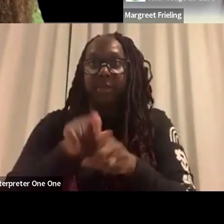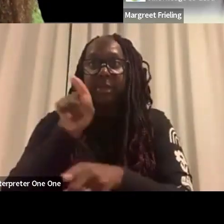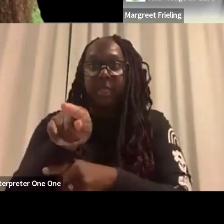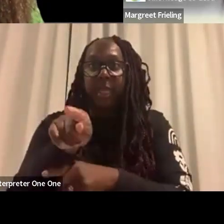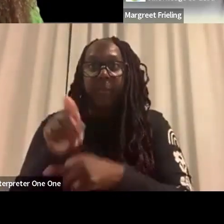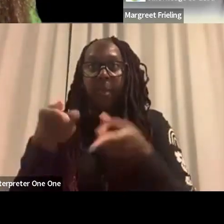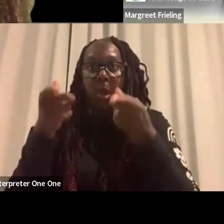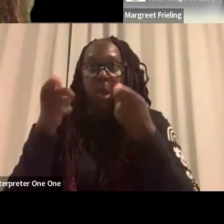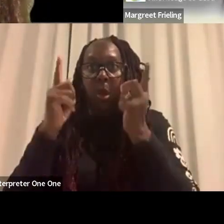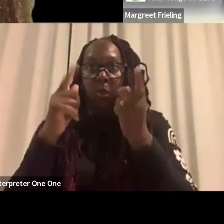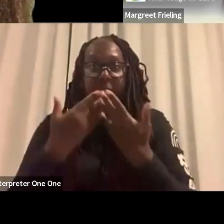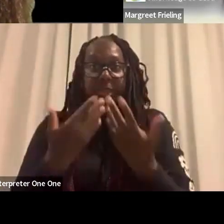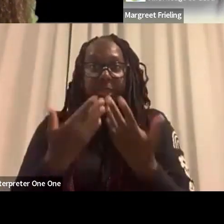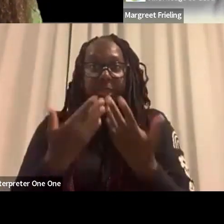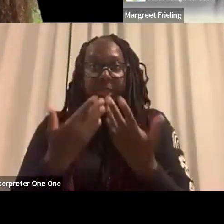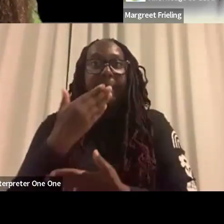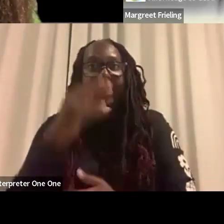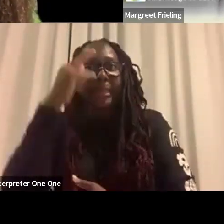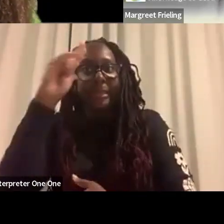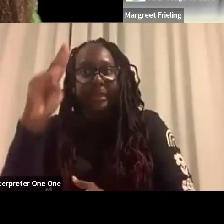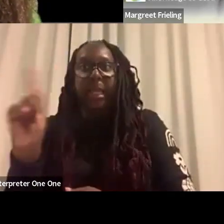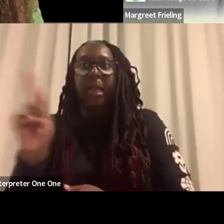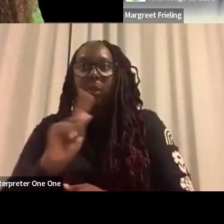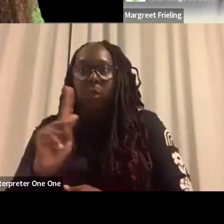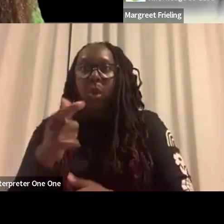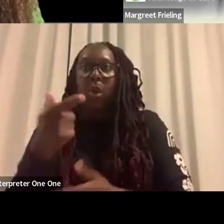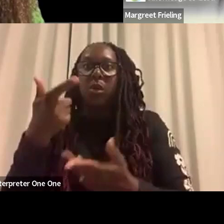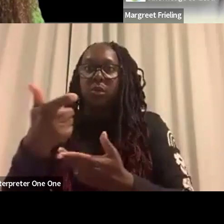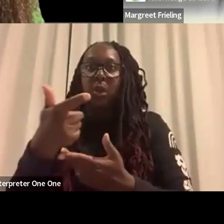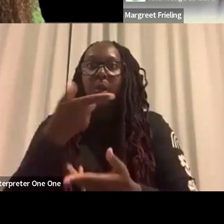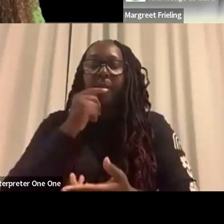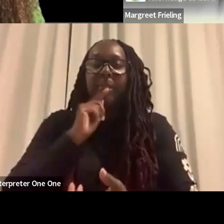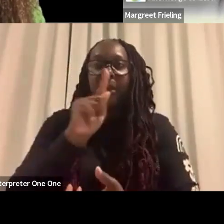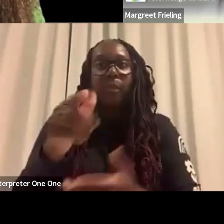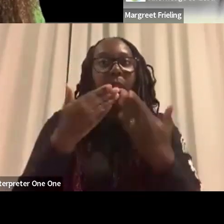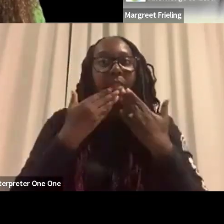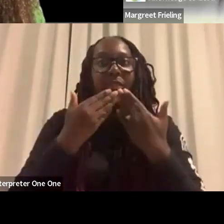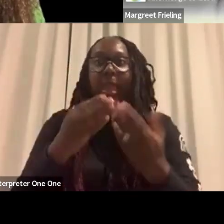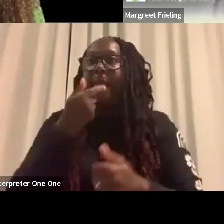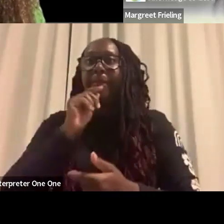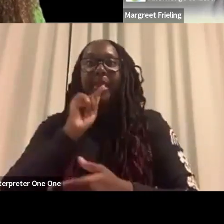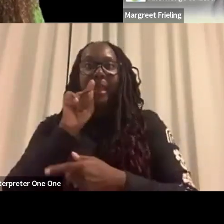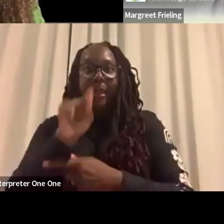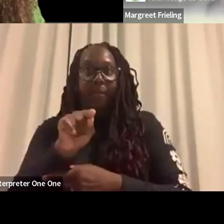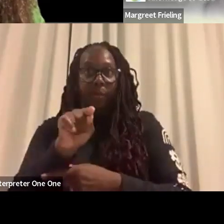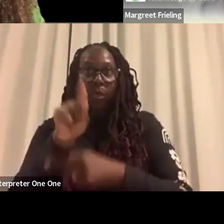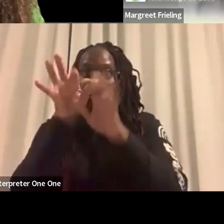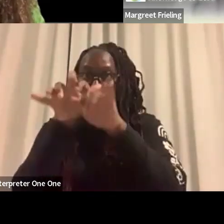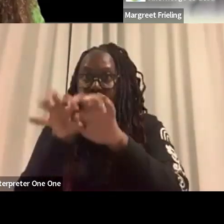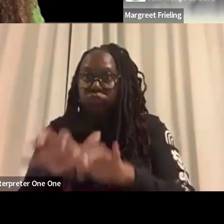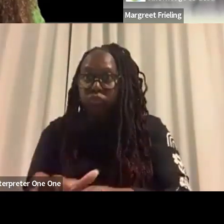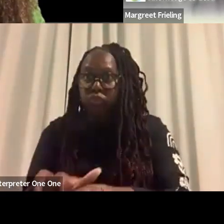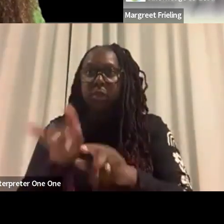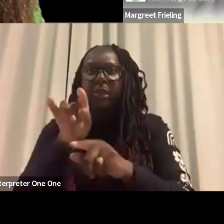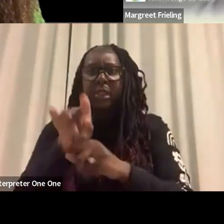today. Please also introduce yourself via the chat box to everyone. Thanks for those of you who already done so. And just a